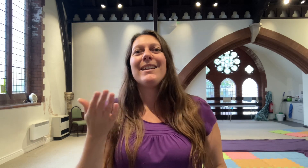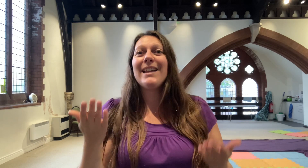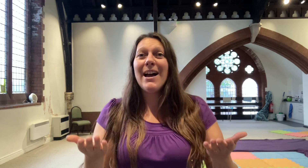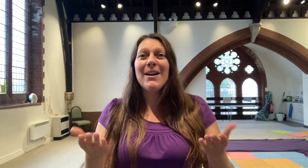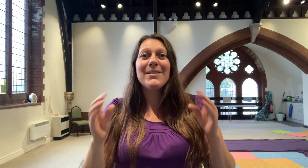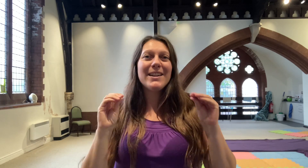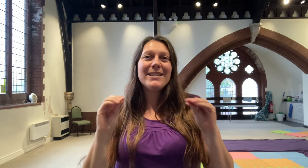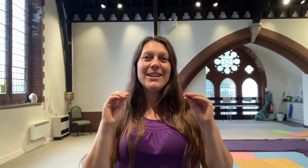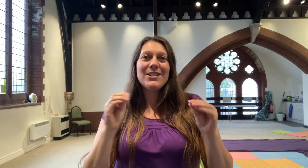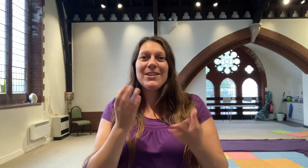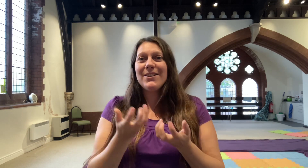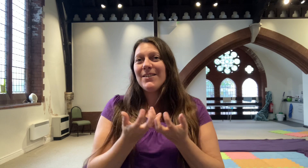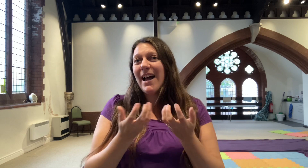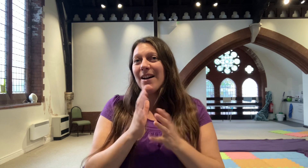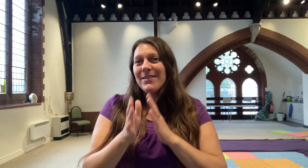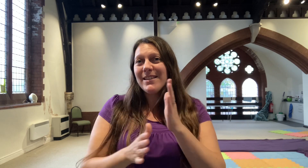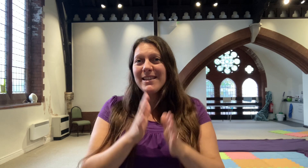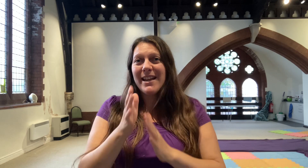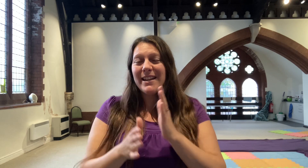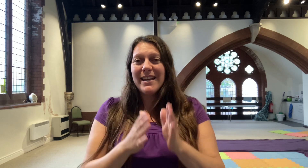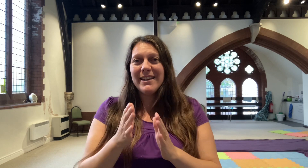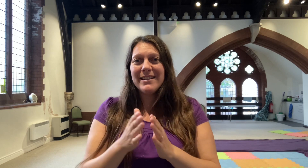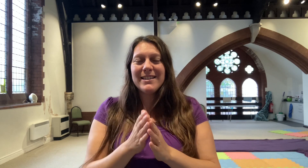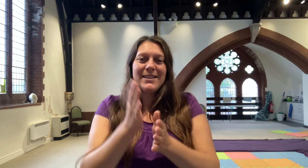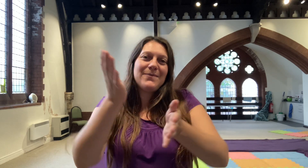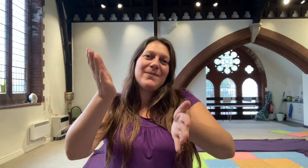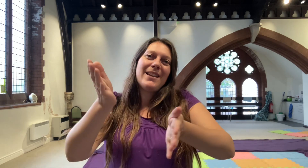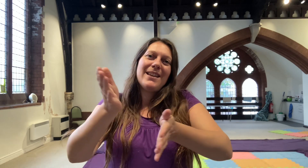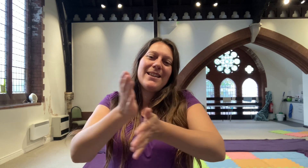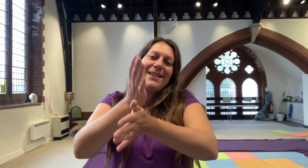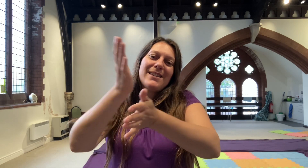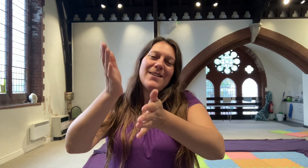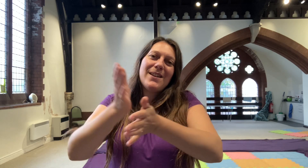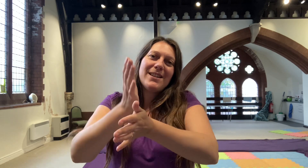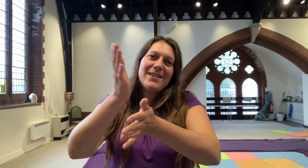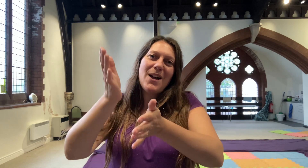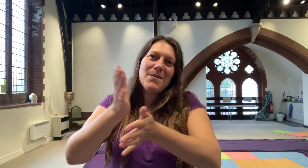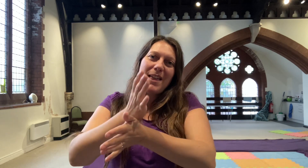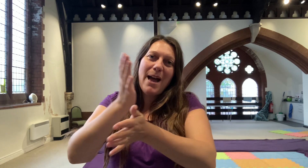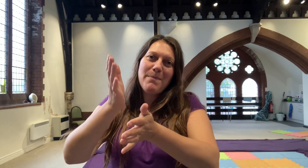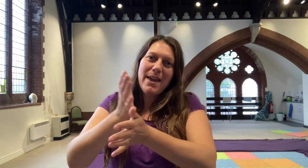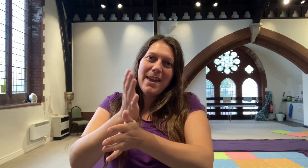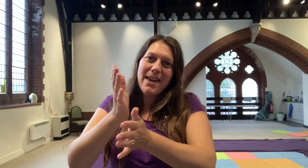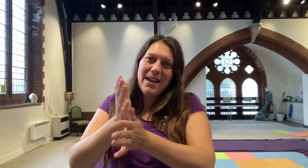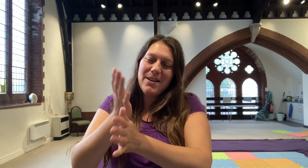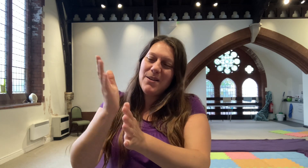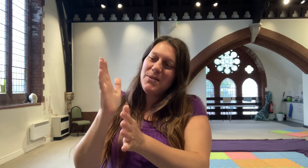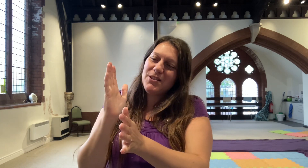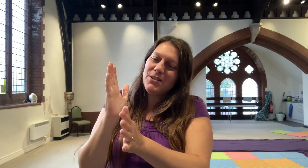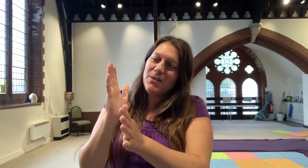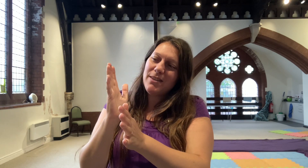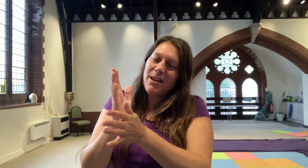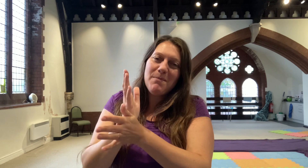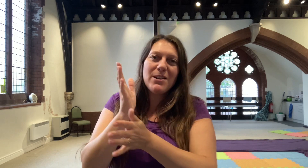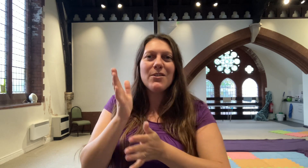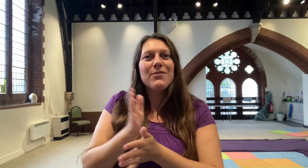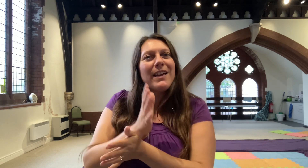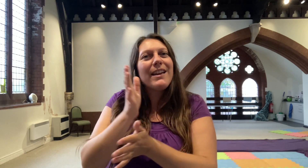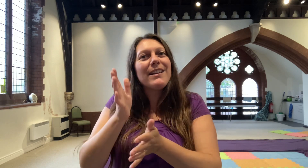Now I'm going to teach you how to sign it. So we're going to start with happy, which is your thumb and your finger